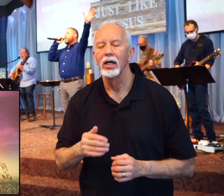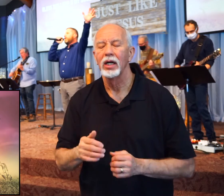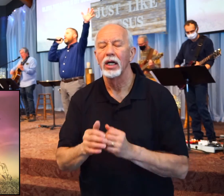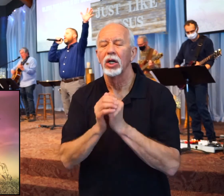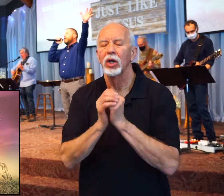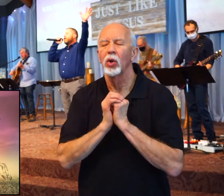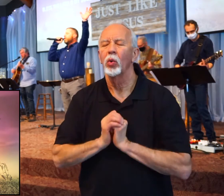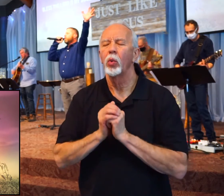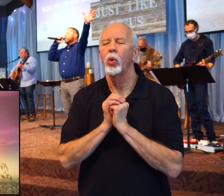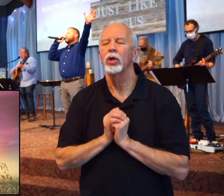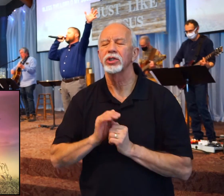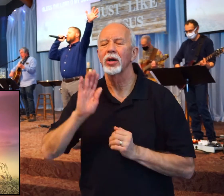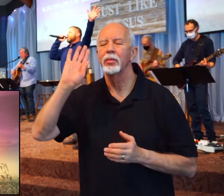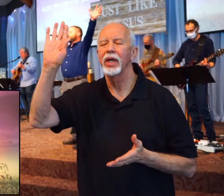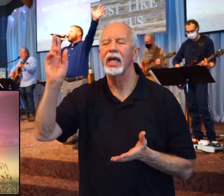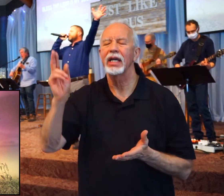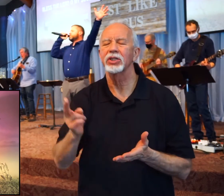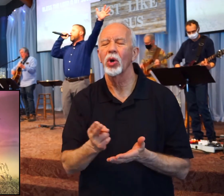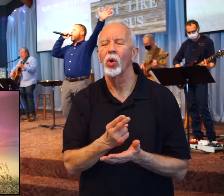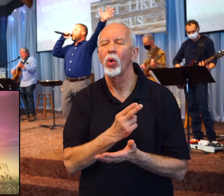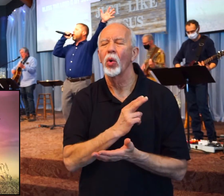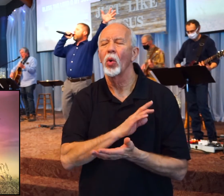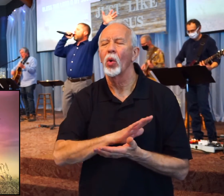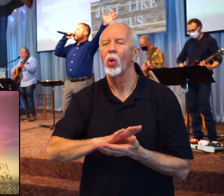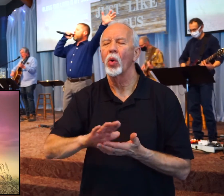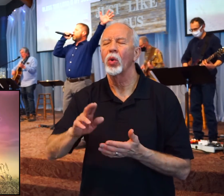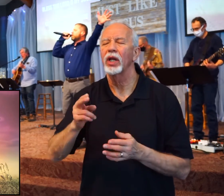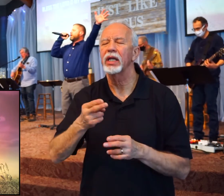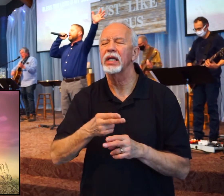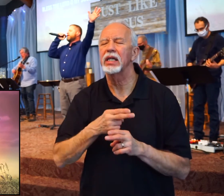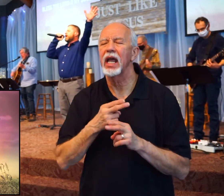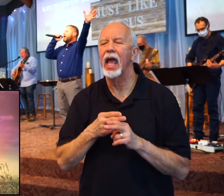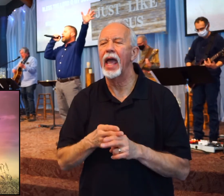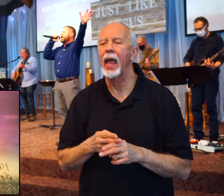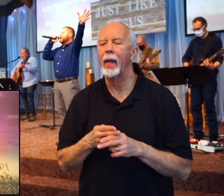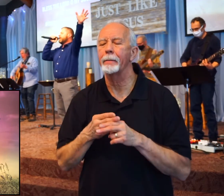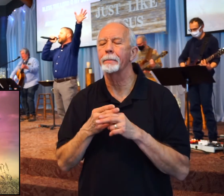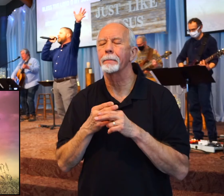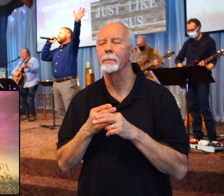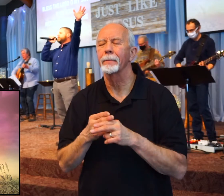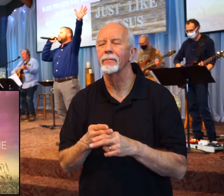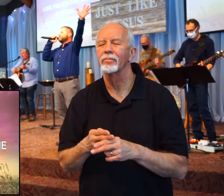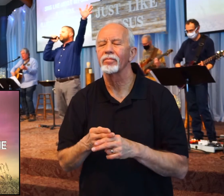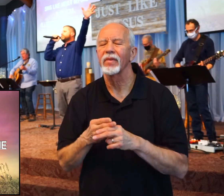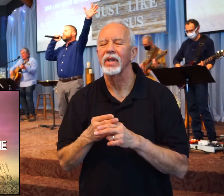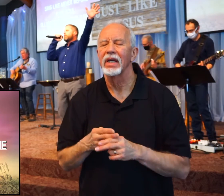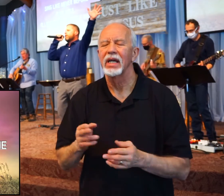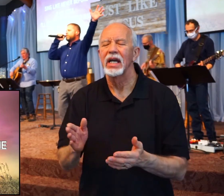your holy name.